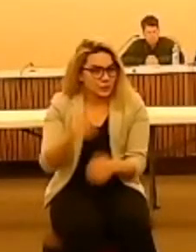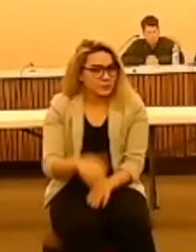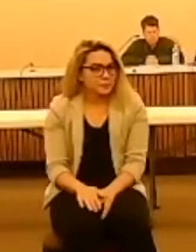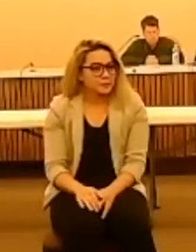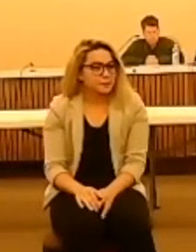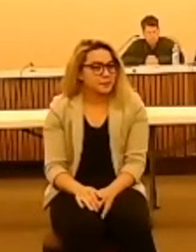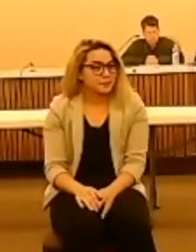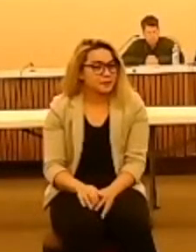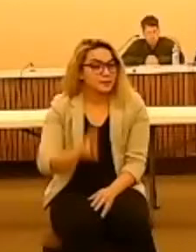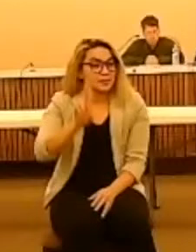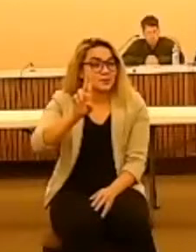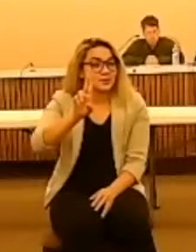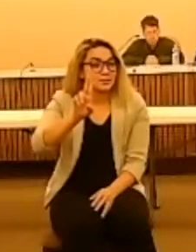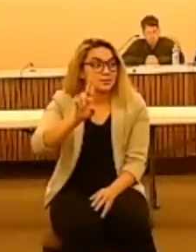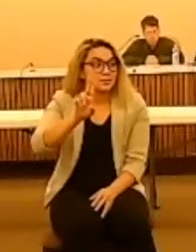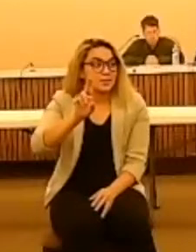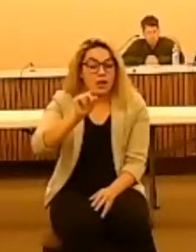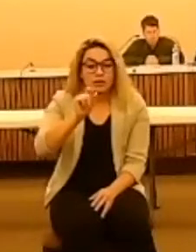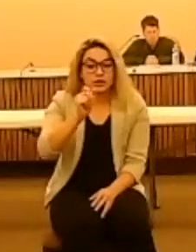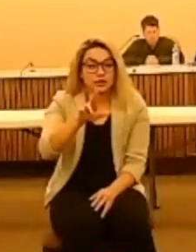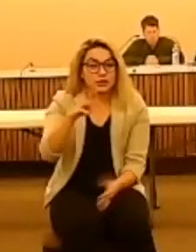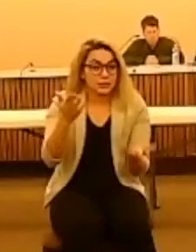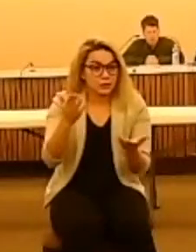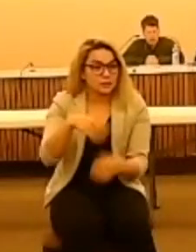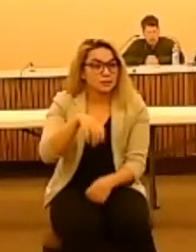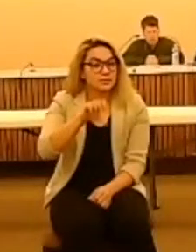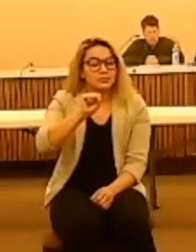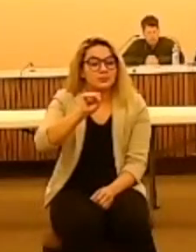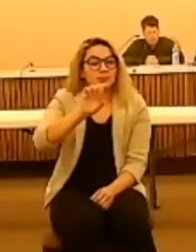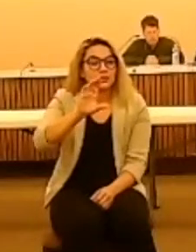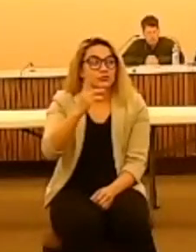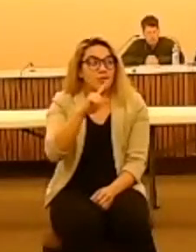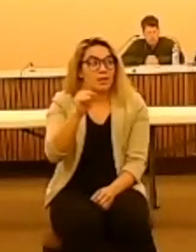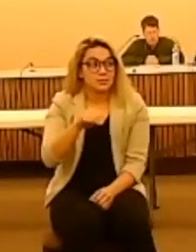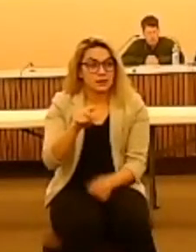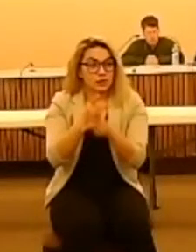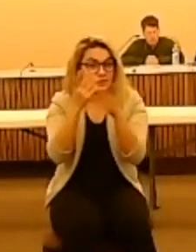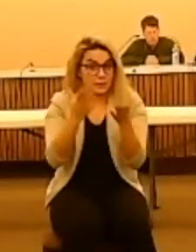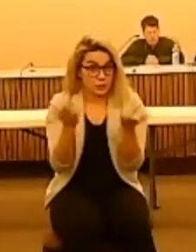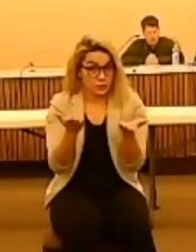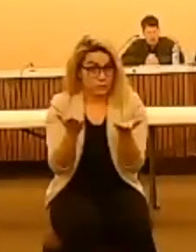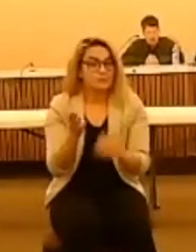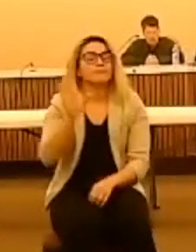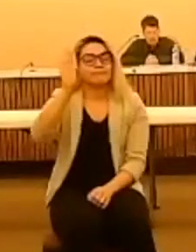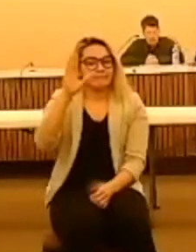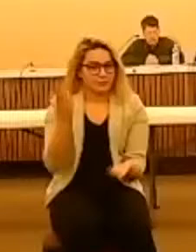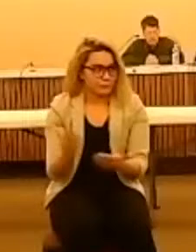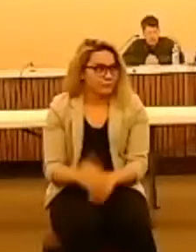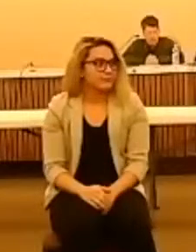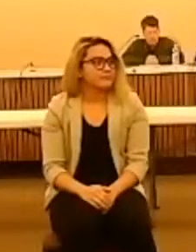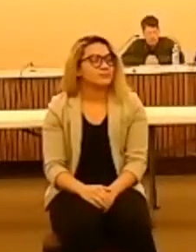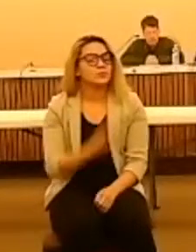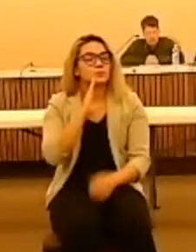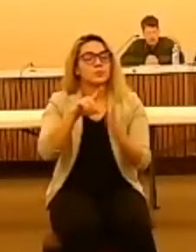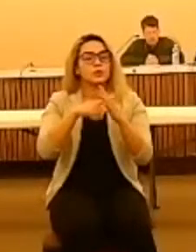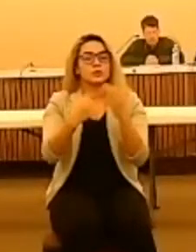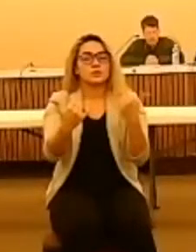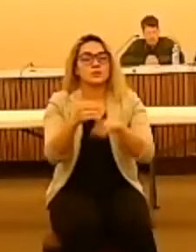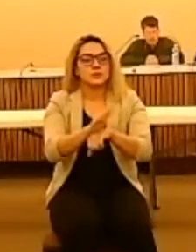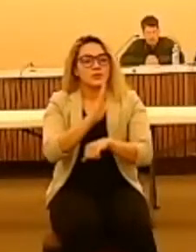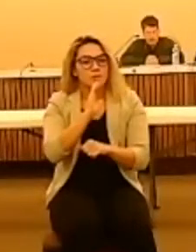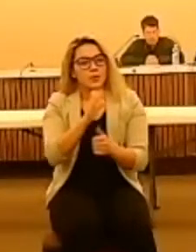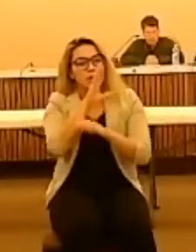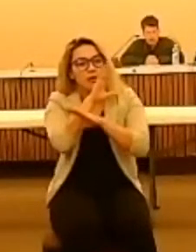Councilmember Bolsner. Here. Supervisor Schultz. Here. We'll begin this evening with a silent